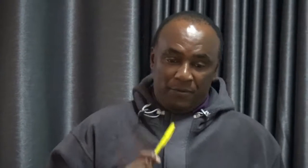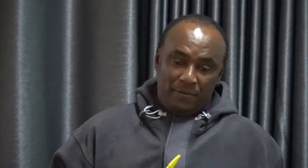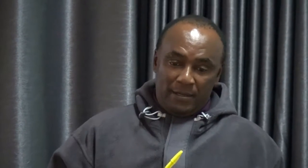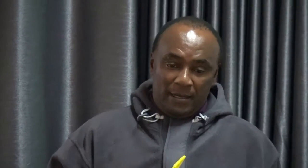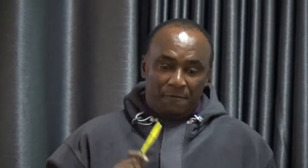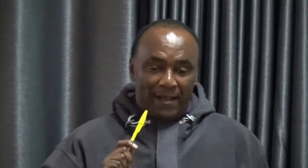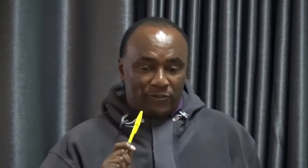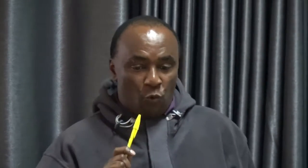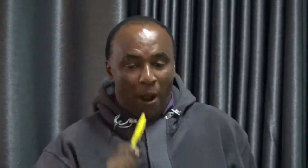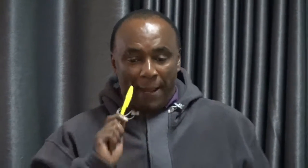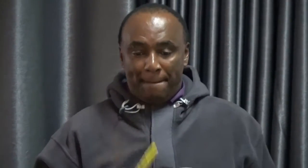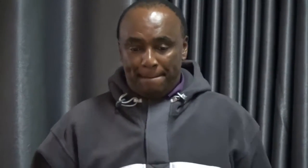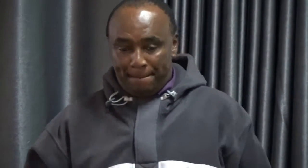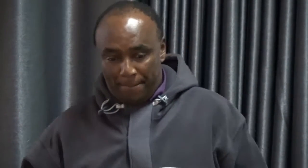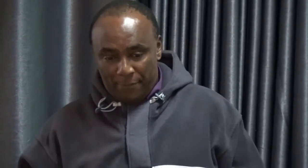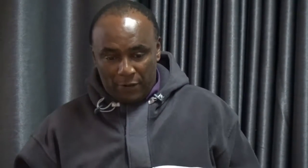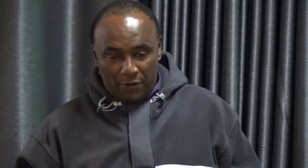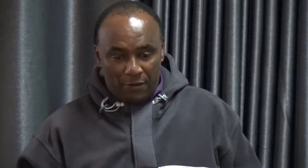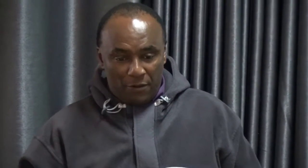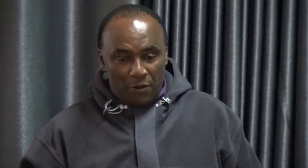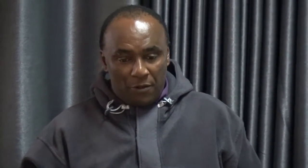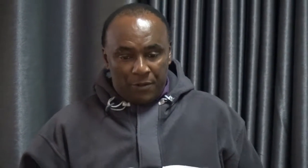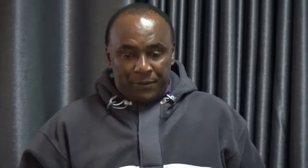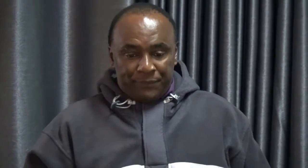W refers to why.